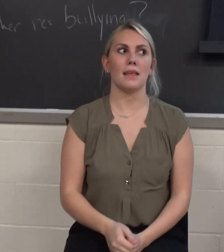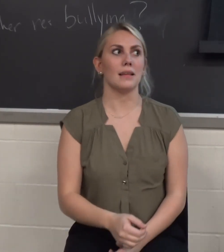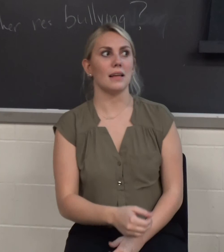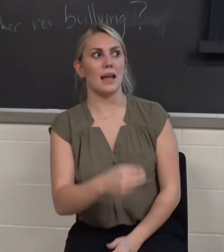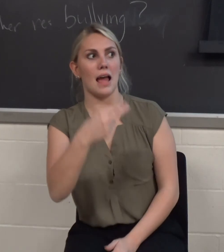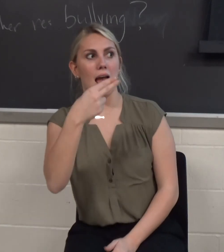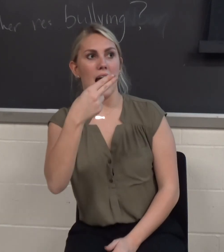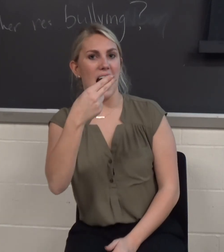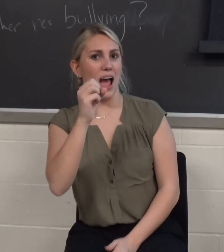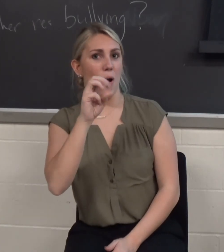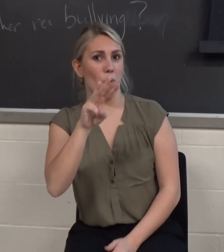A cookbook.